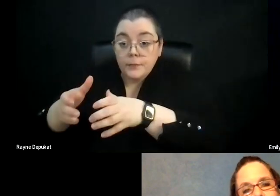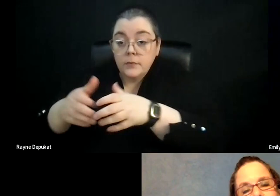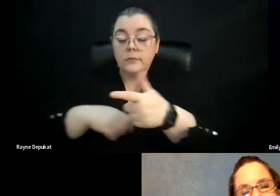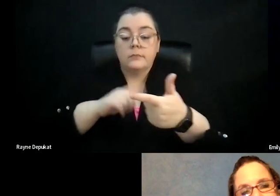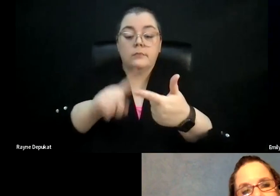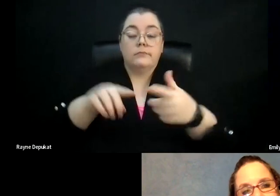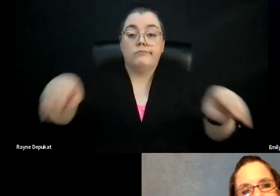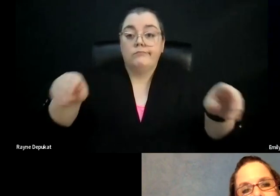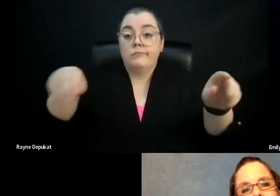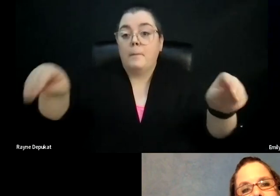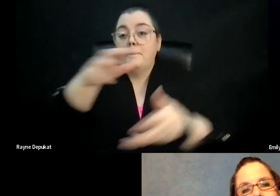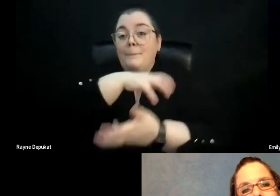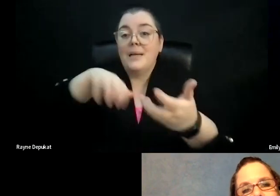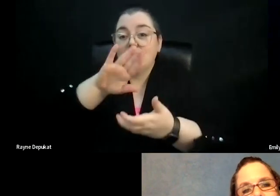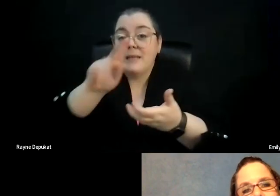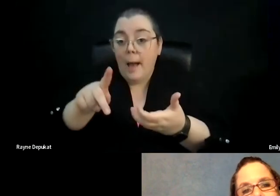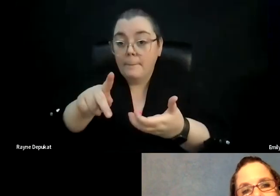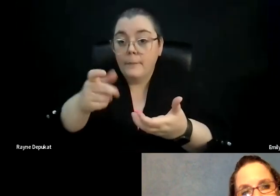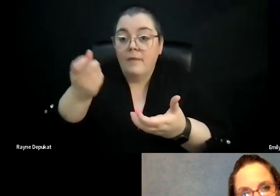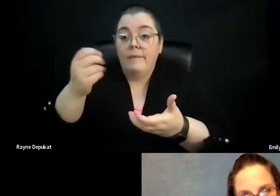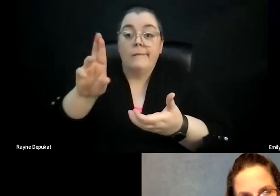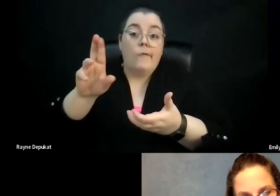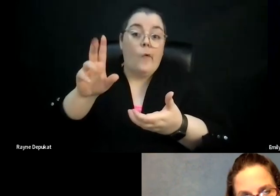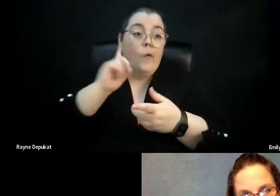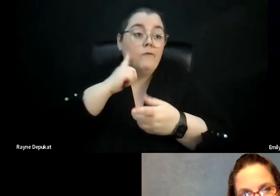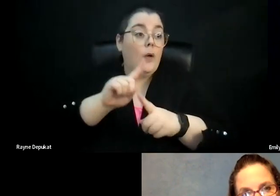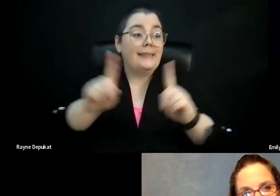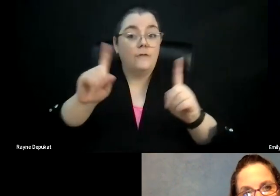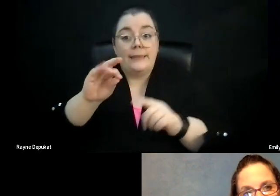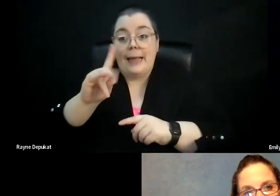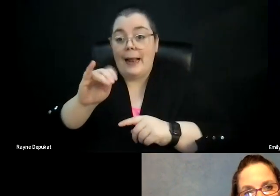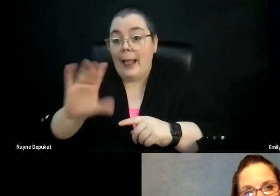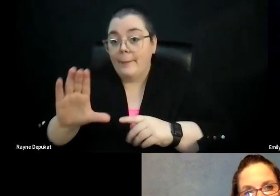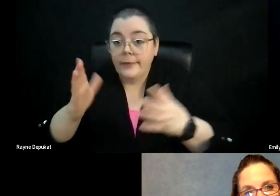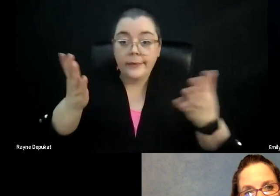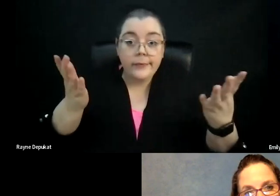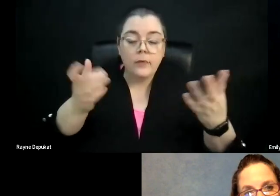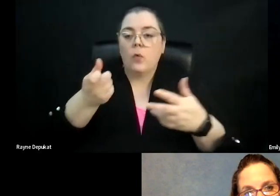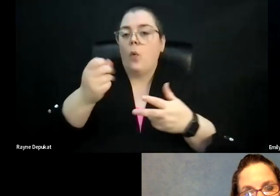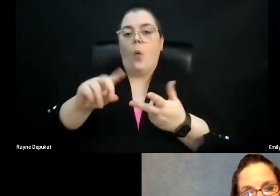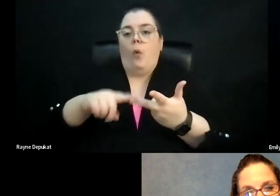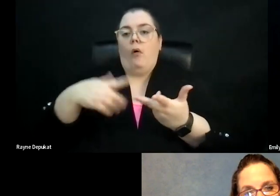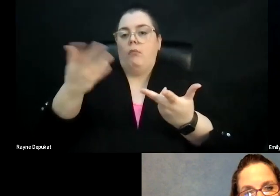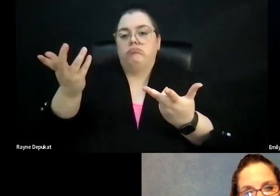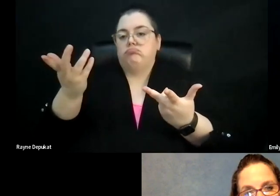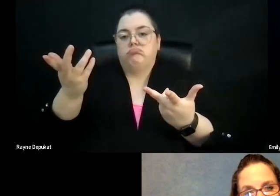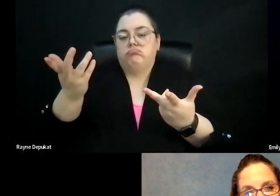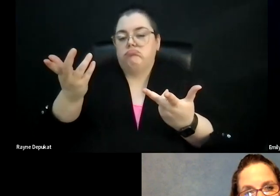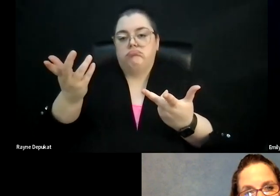we just continue in the same groups, maybe we mix the groups around, mix it up for different dynamics to be in the groups,